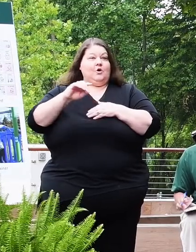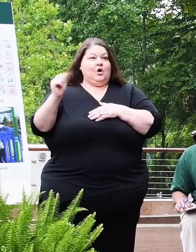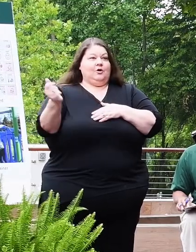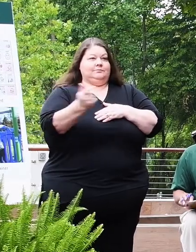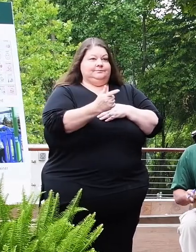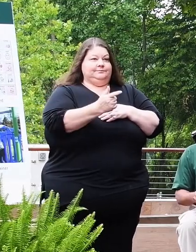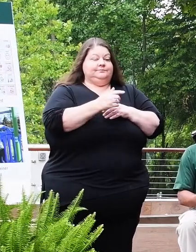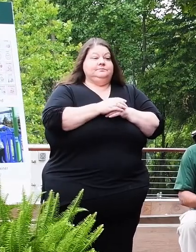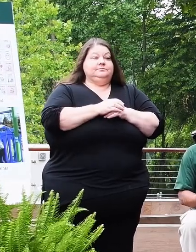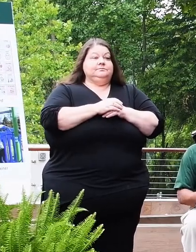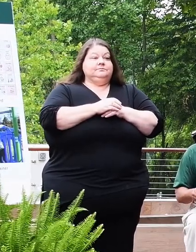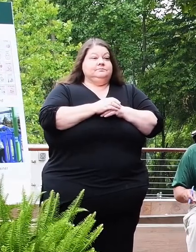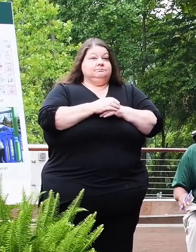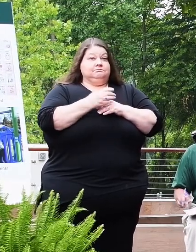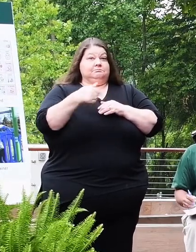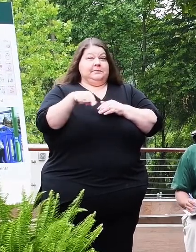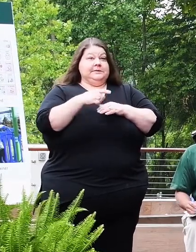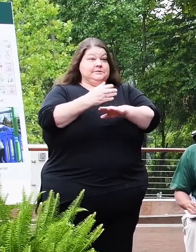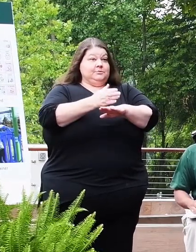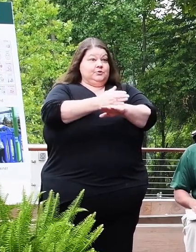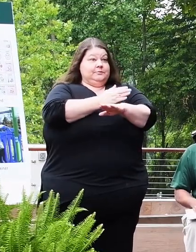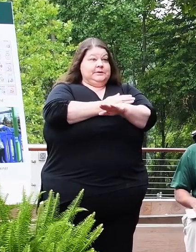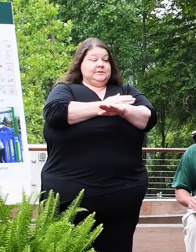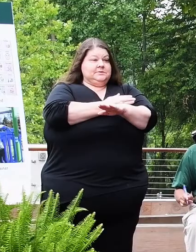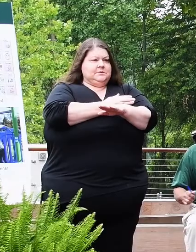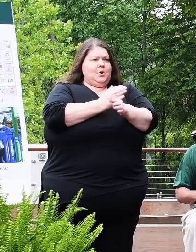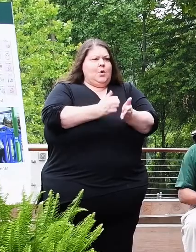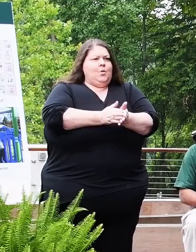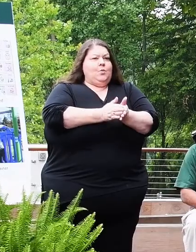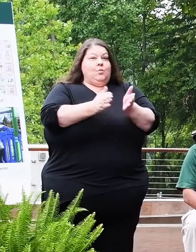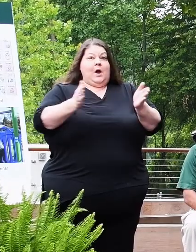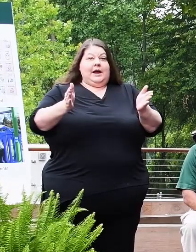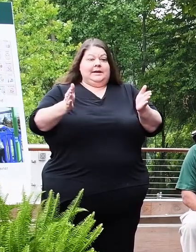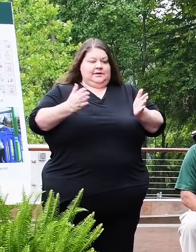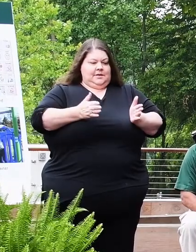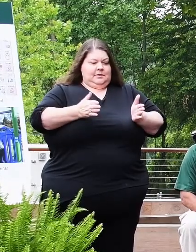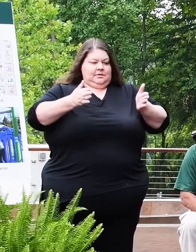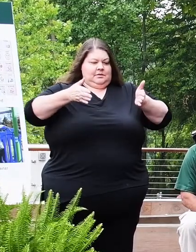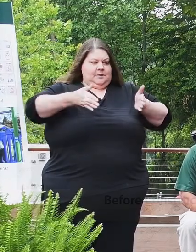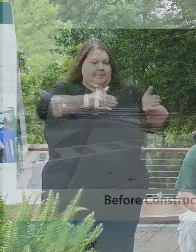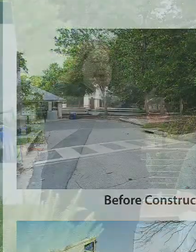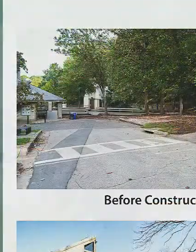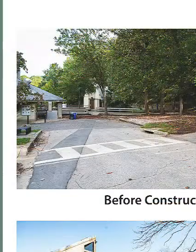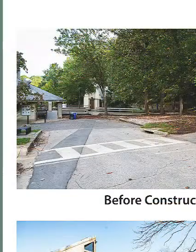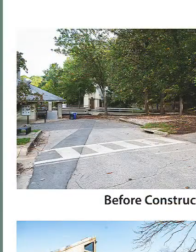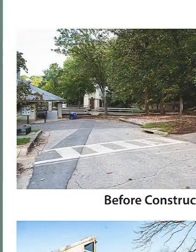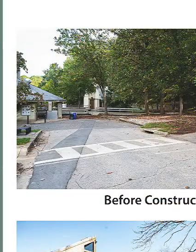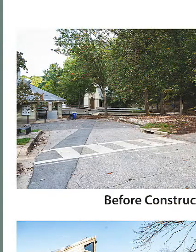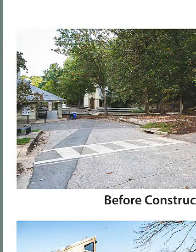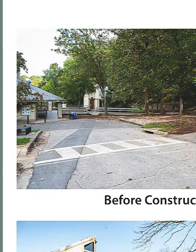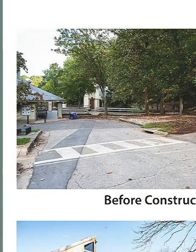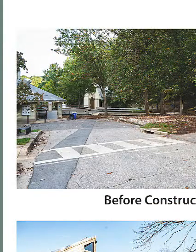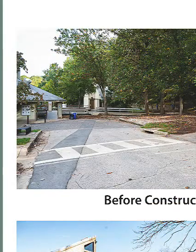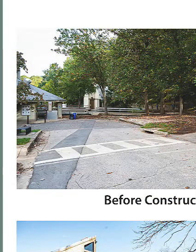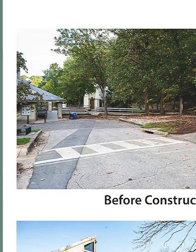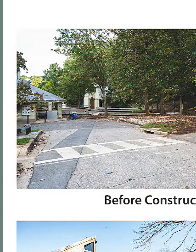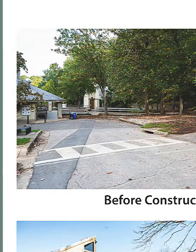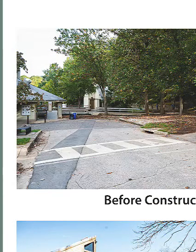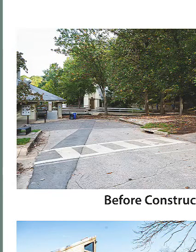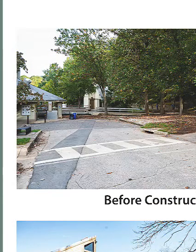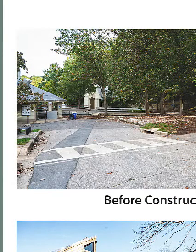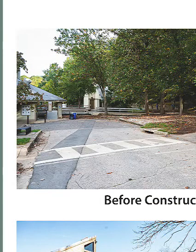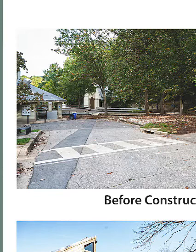These improvements widen the pathways to improve ADA accessibility and to allow for